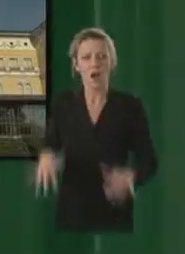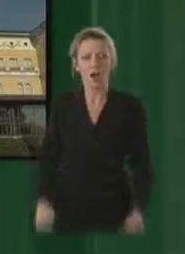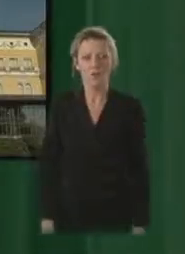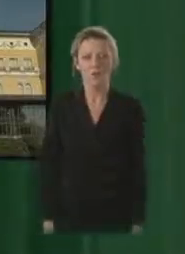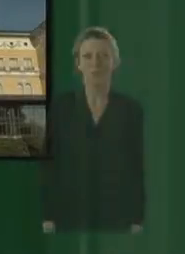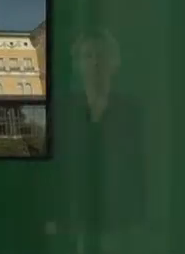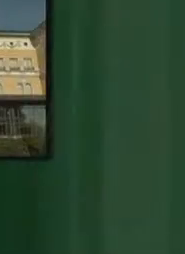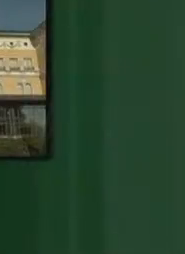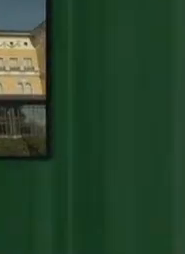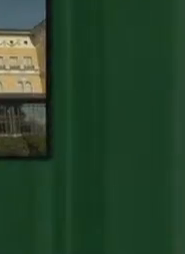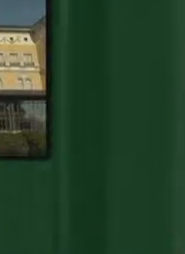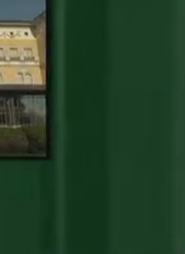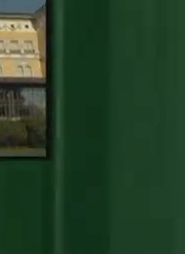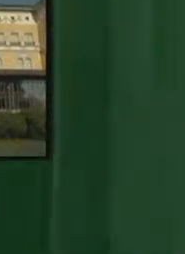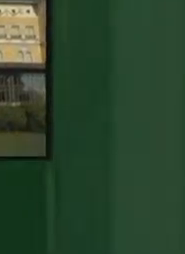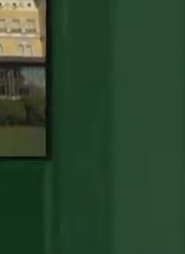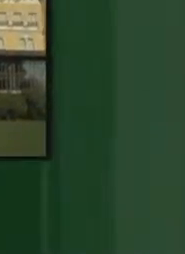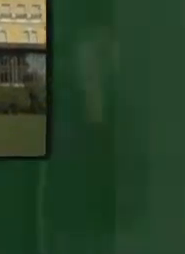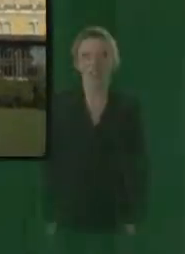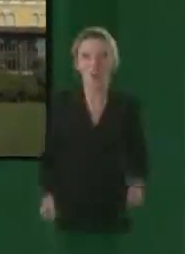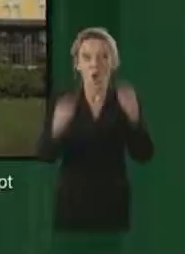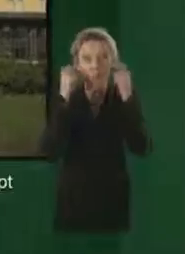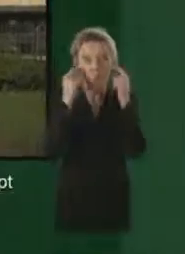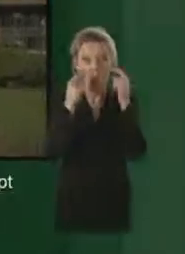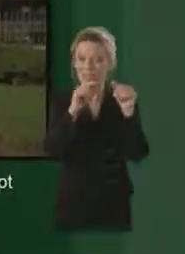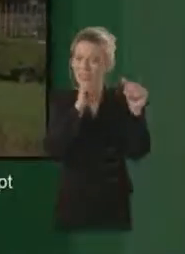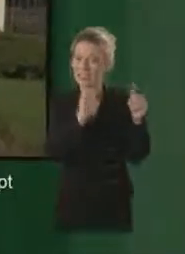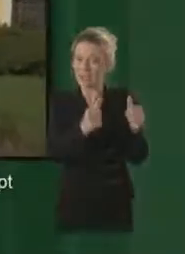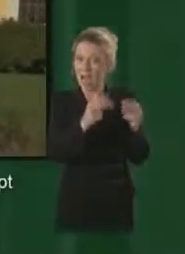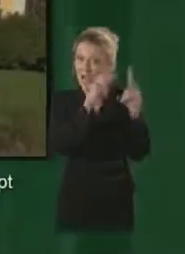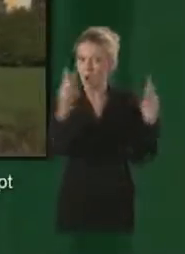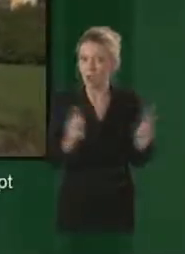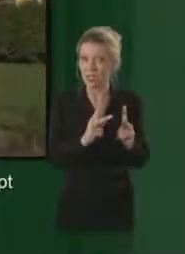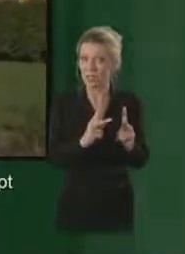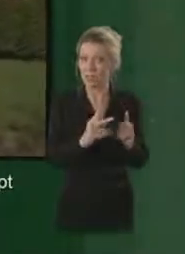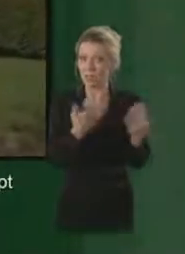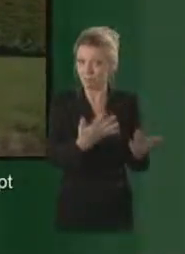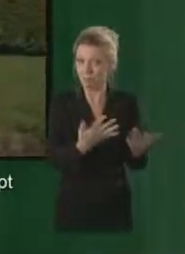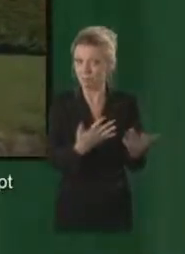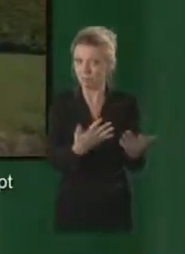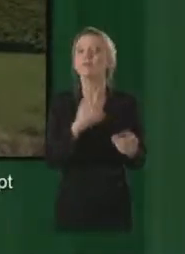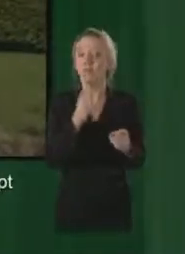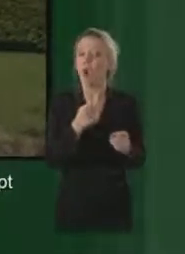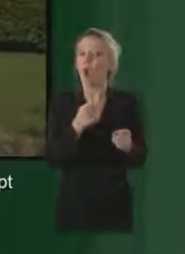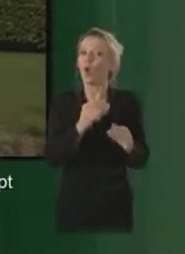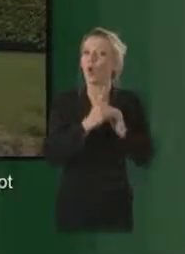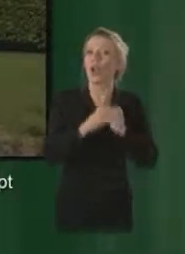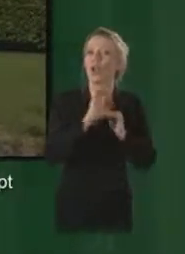comprehensive standard package. Toyota's design concept called Vibrant Clarity forms the basis for the look of the new Avensis.